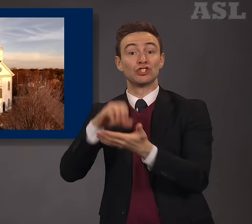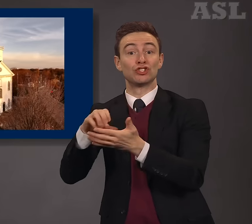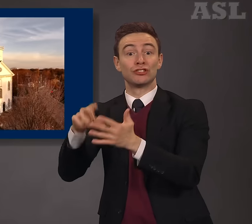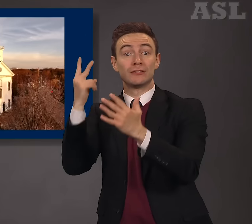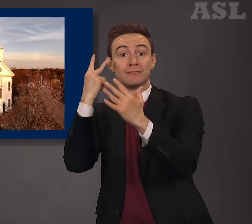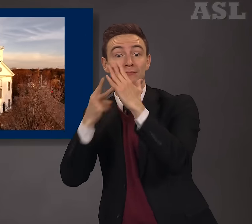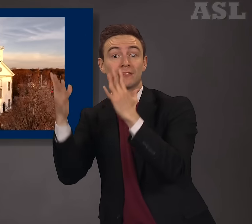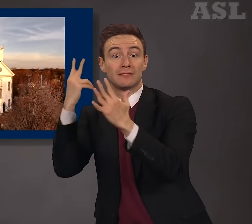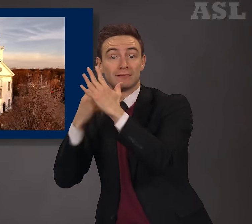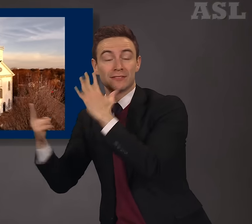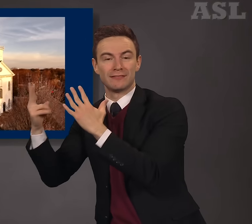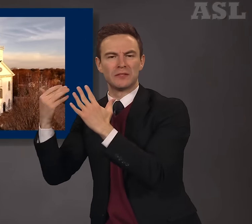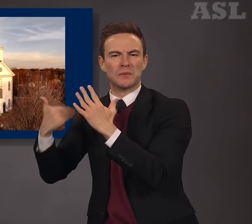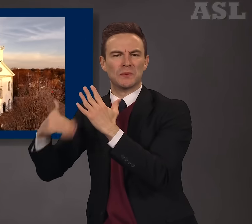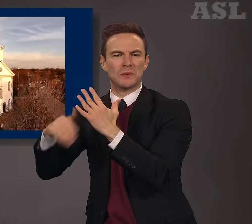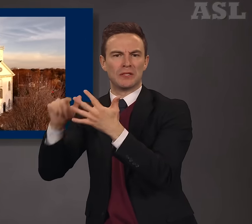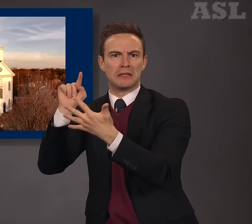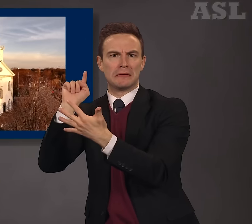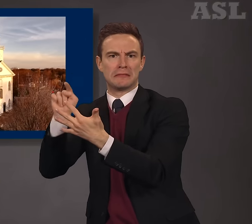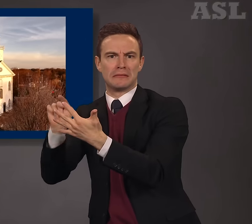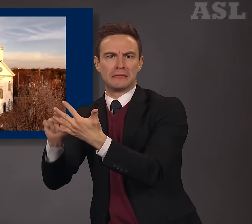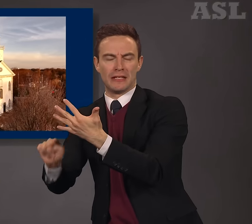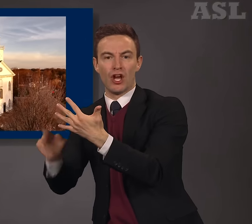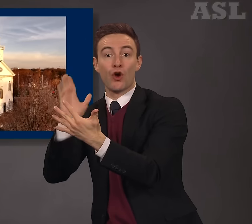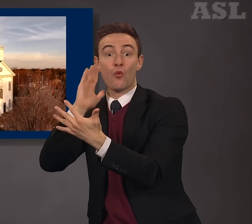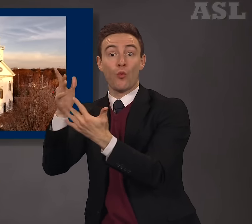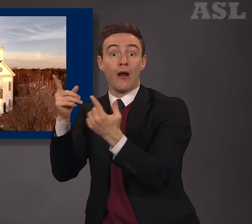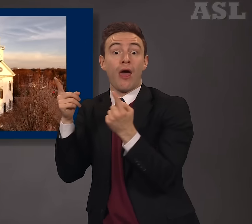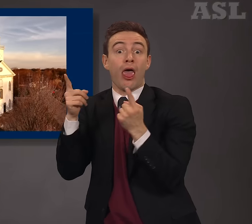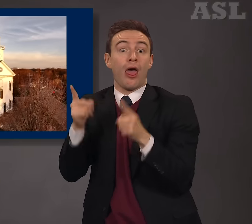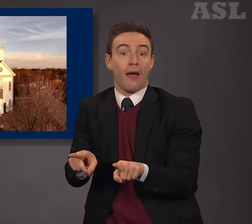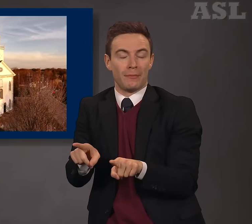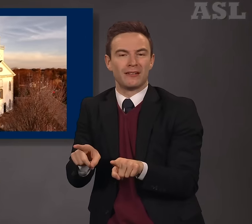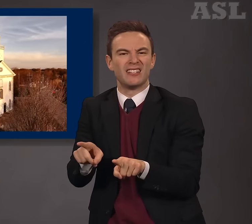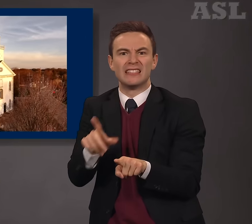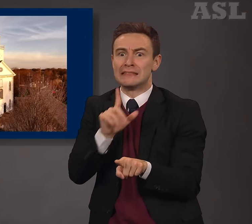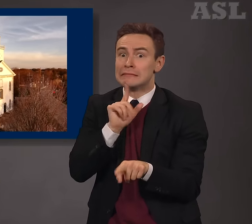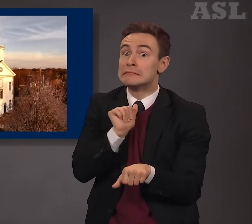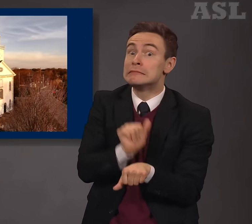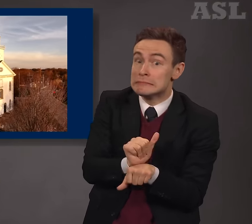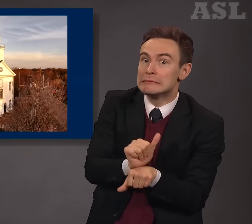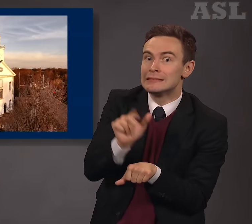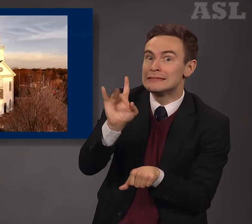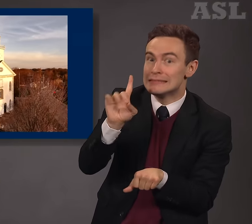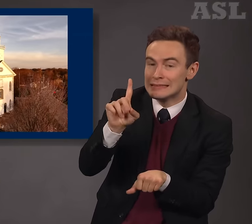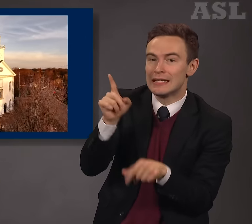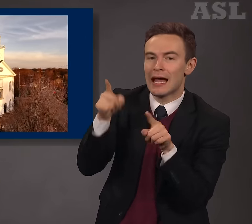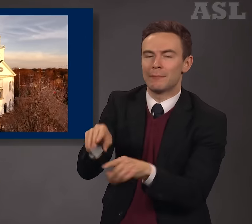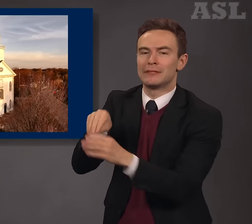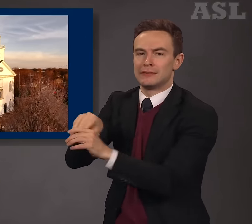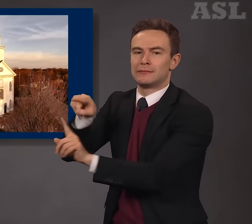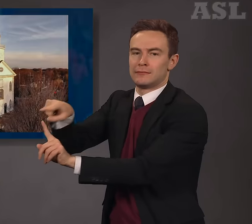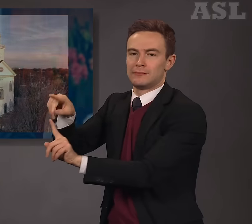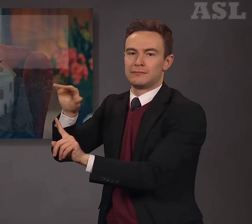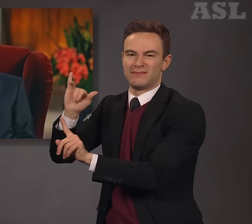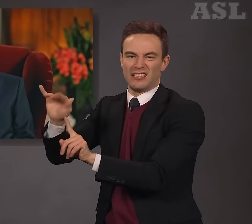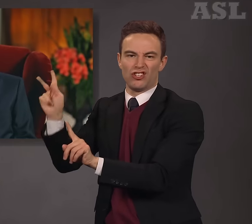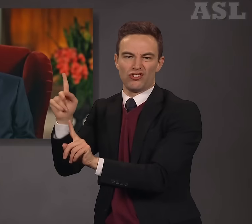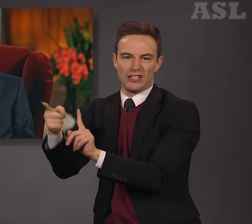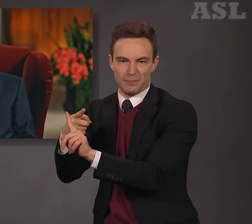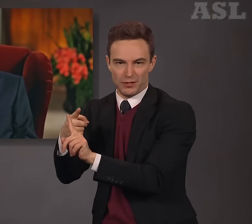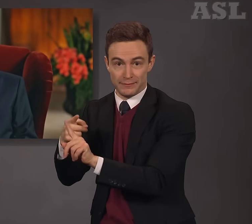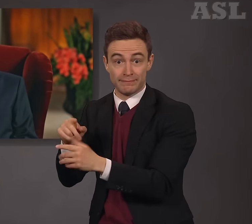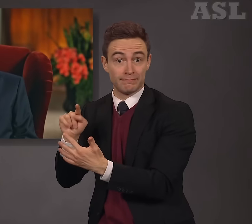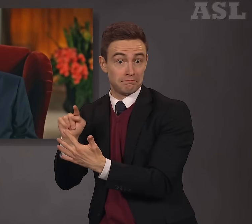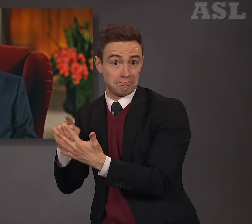Several events that took place there had been prophesied for millennia